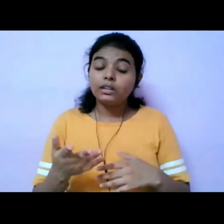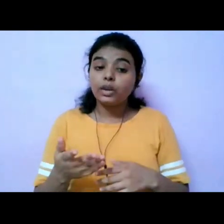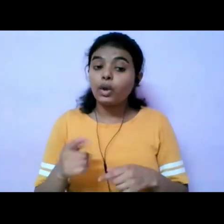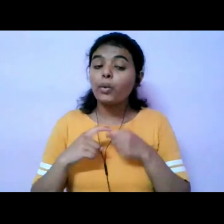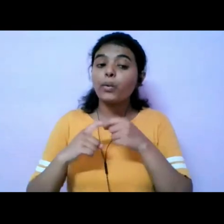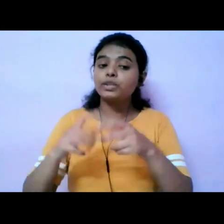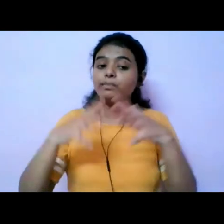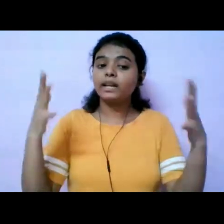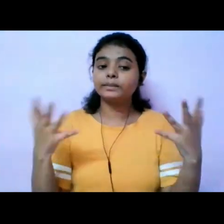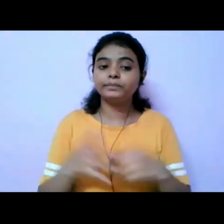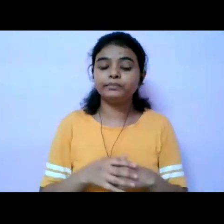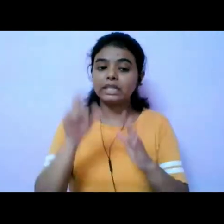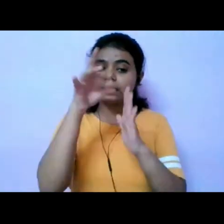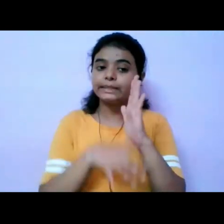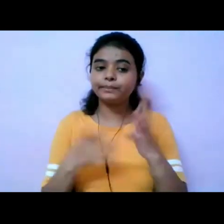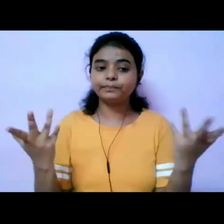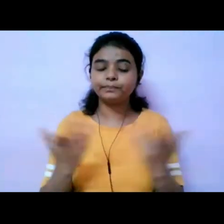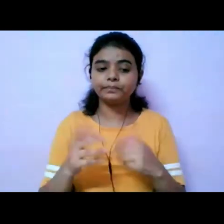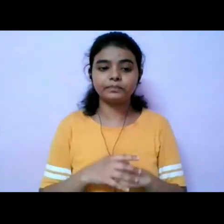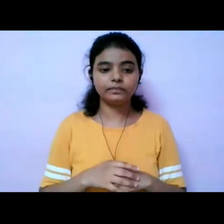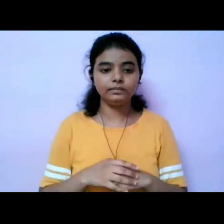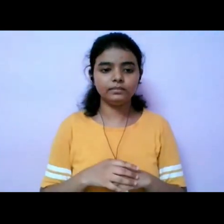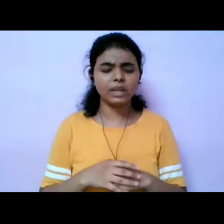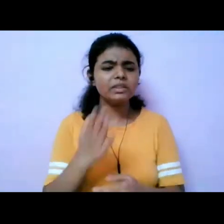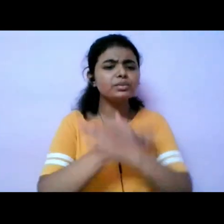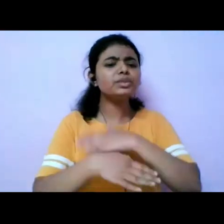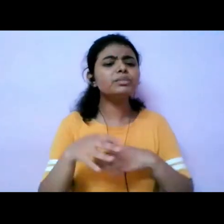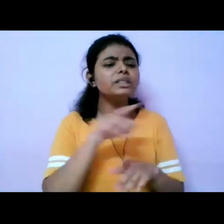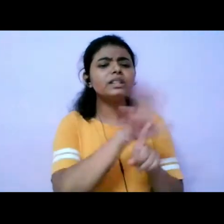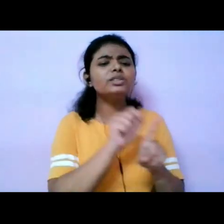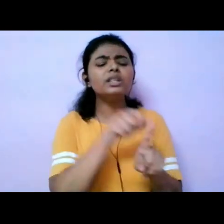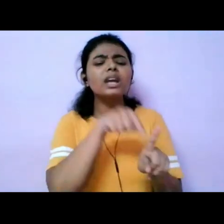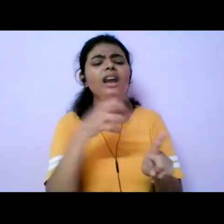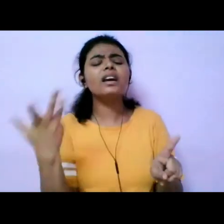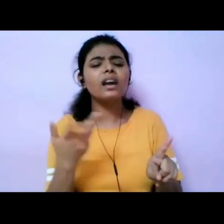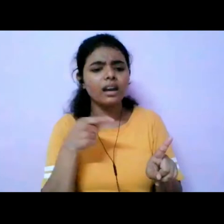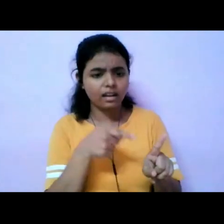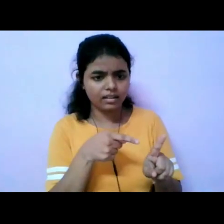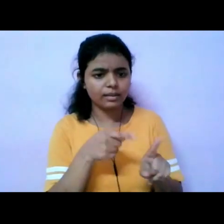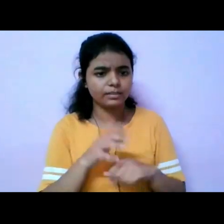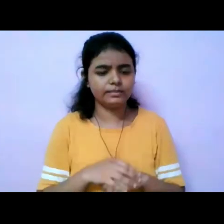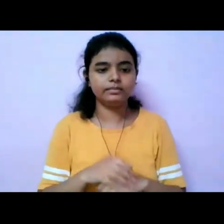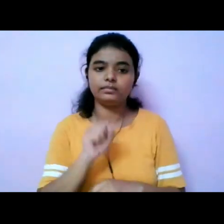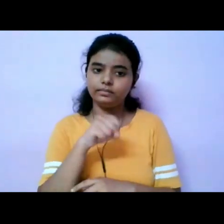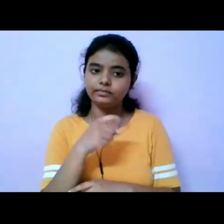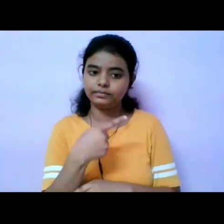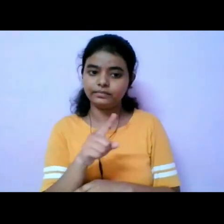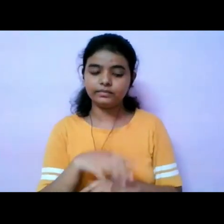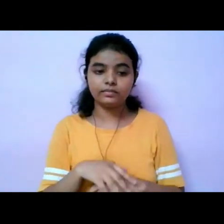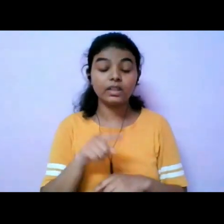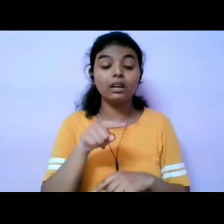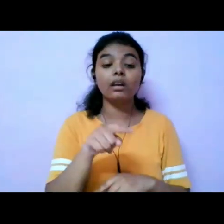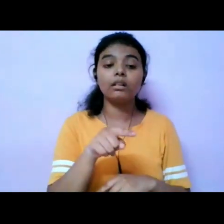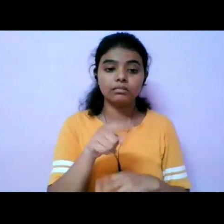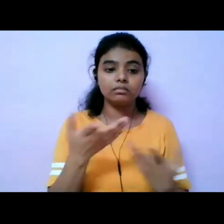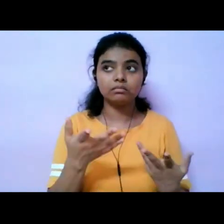course, is the deeper question, which is what is disability culture, right? And then that becomes, you